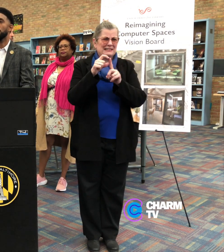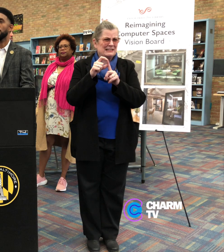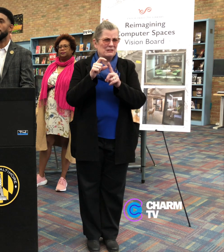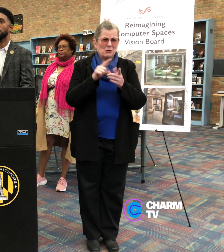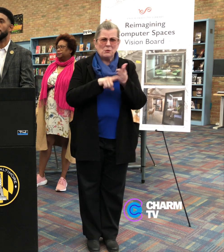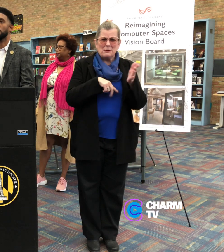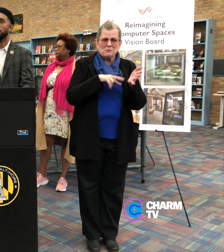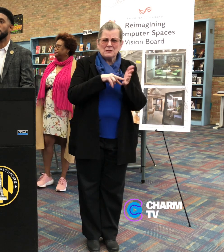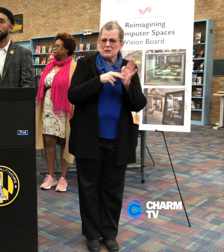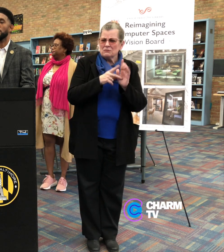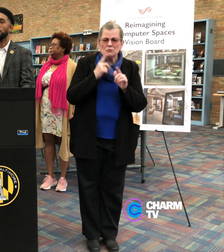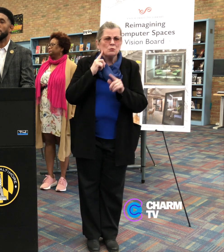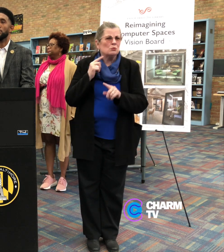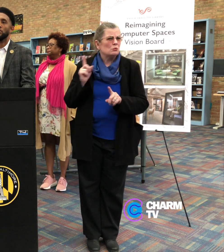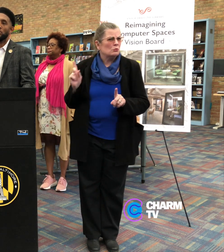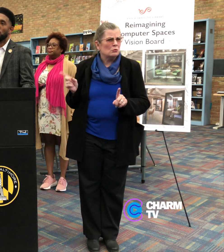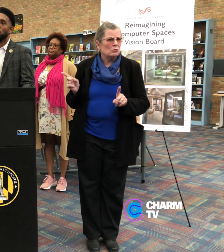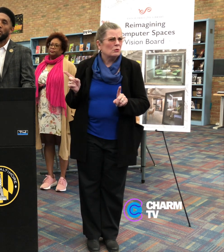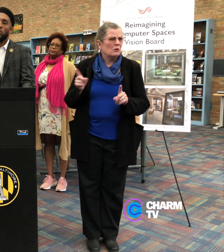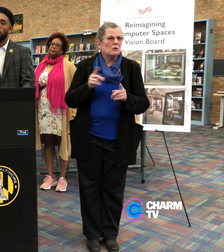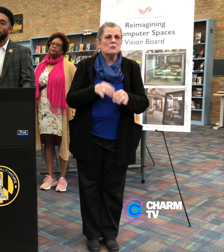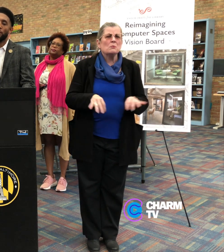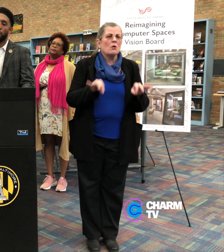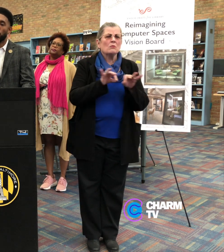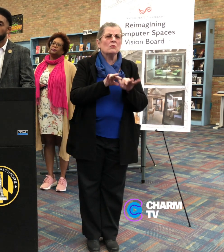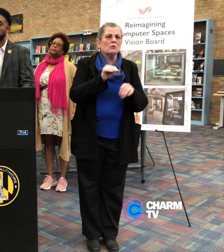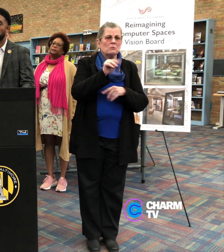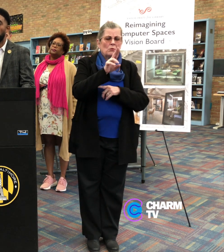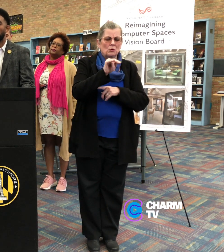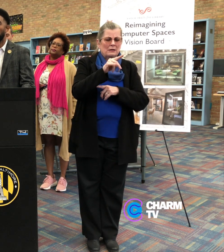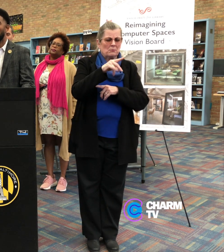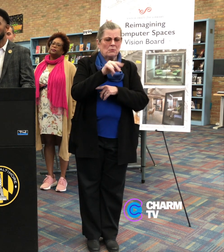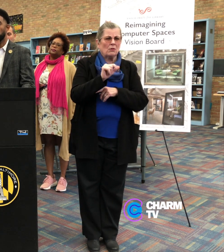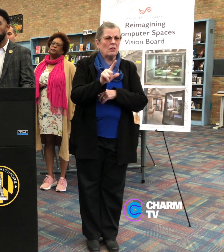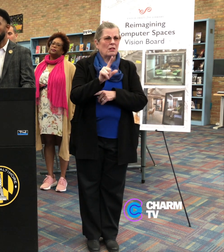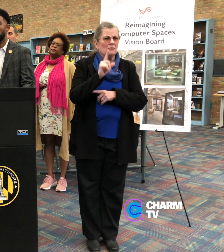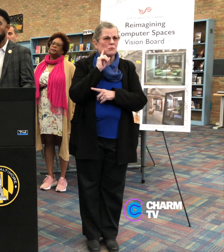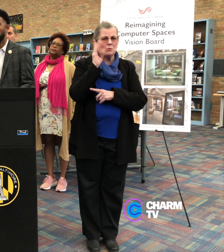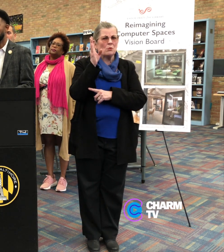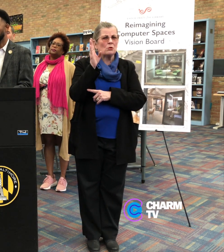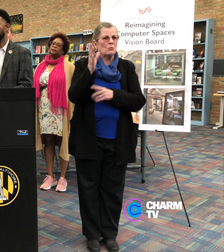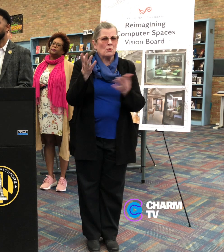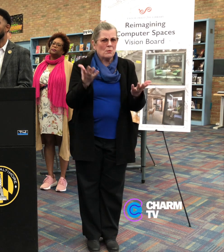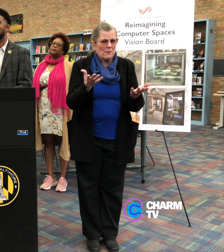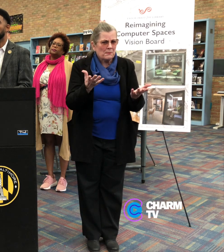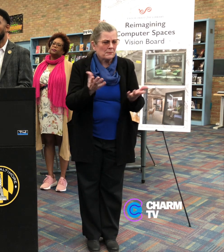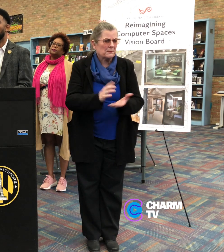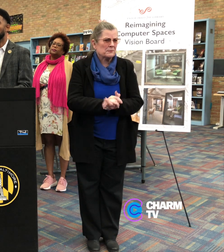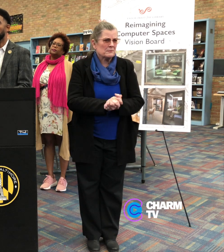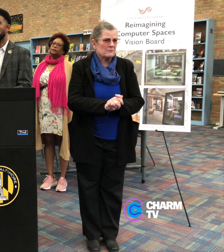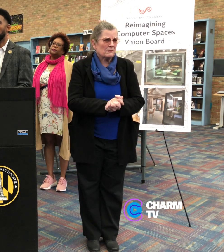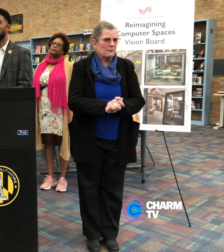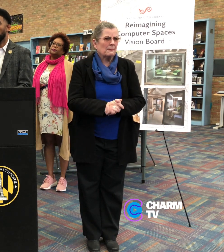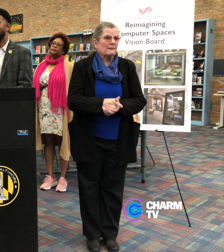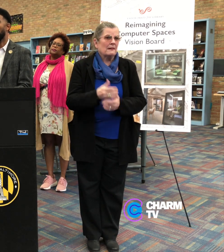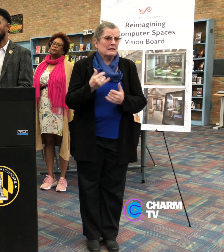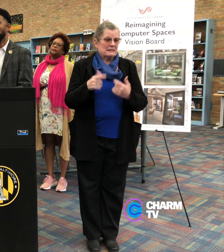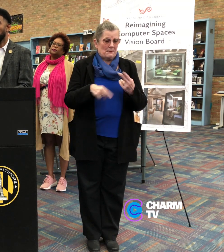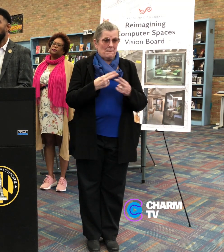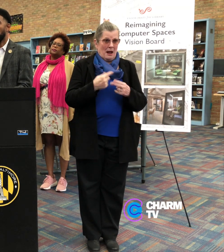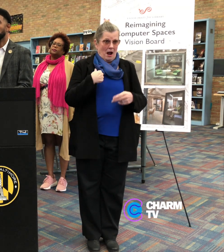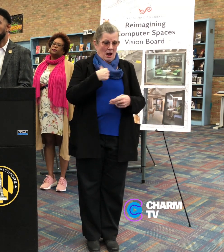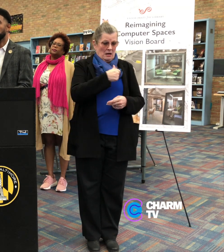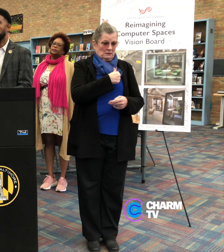do you think are the sort of the core tenets of municipal? Well, I think for us, it's about us being able, very simply put, it's about us being able to